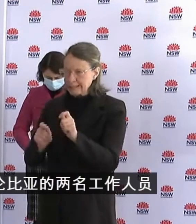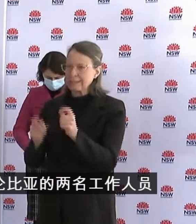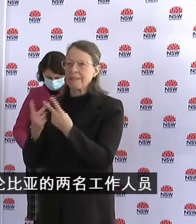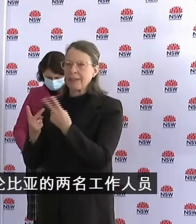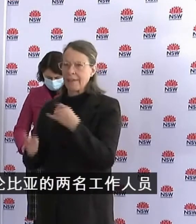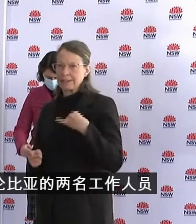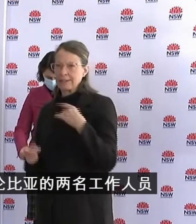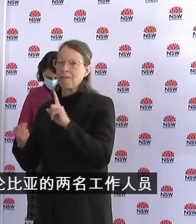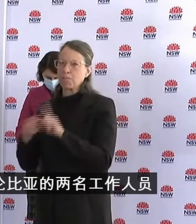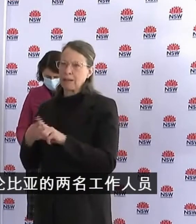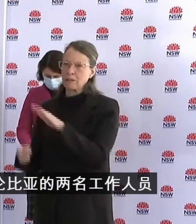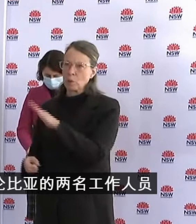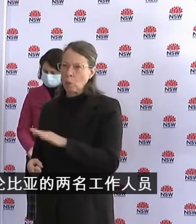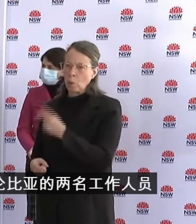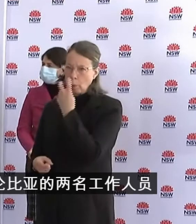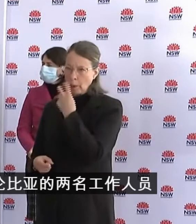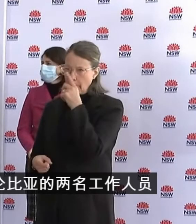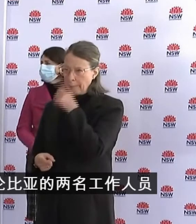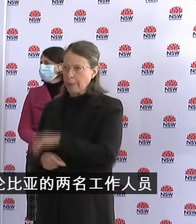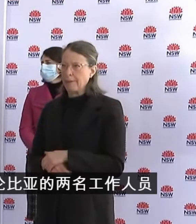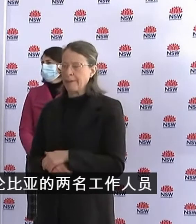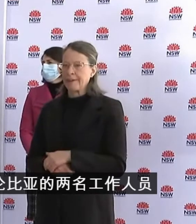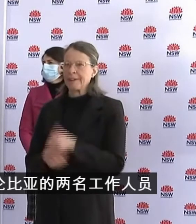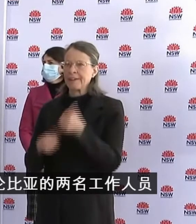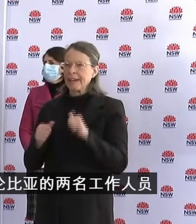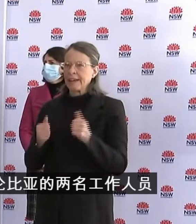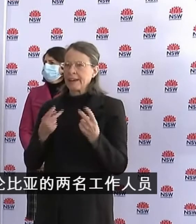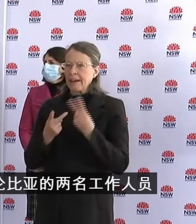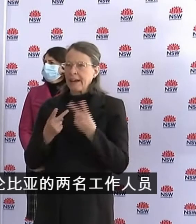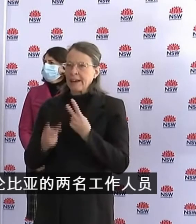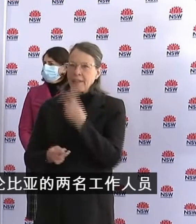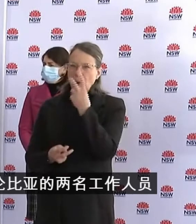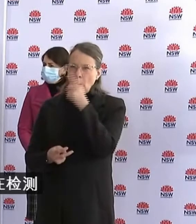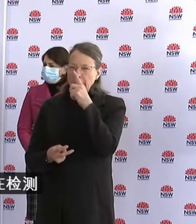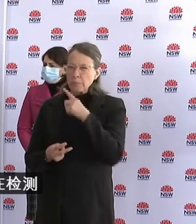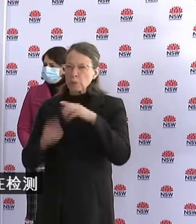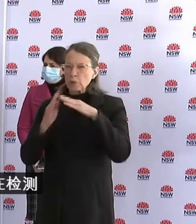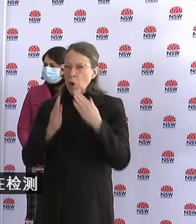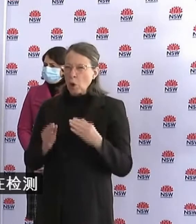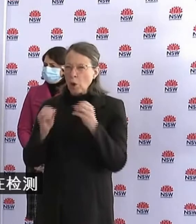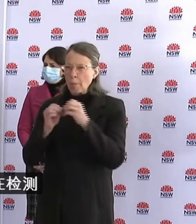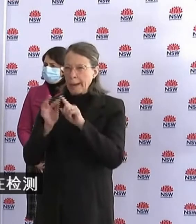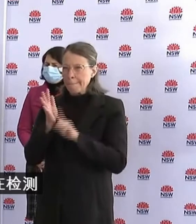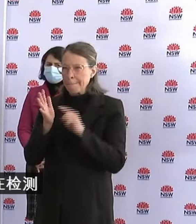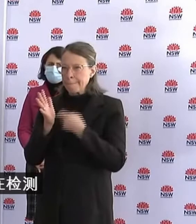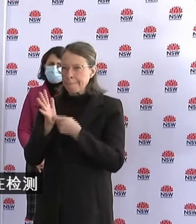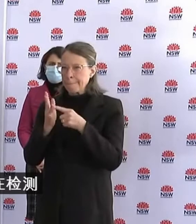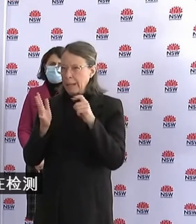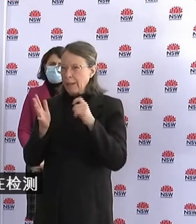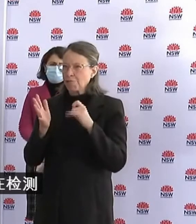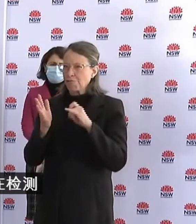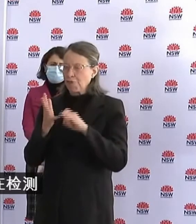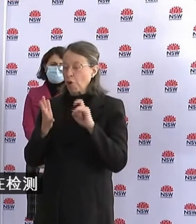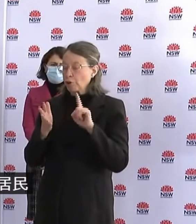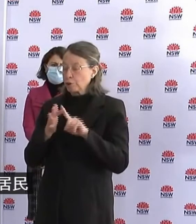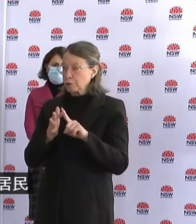2 staff members at the Japara Karimbia in Belrose Aged Care Facility have tested positive. Again, we